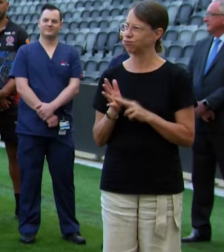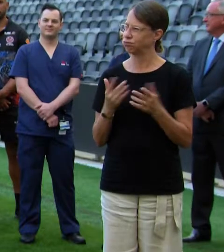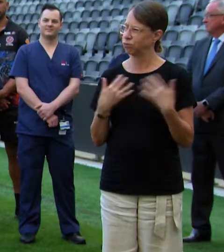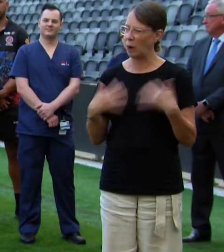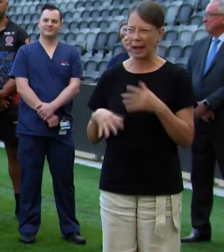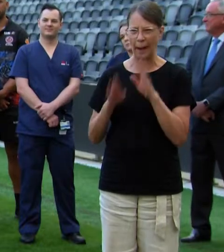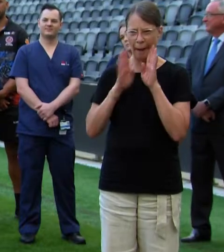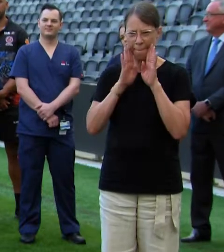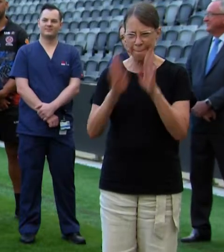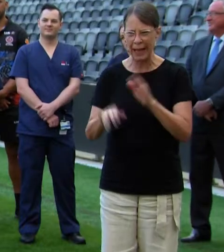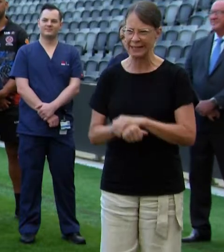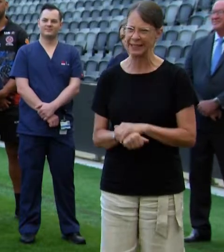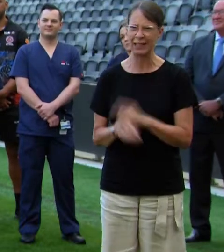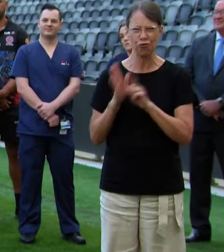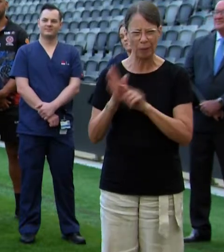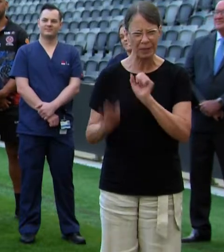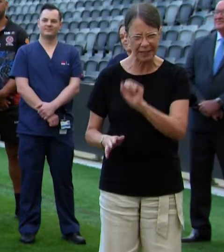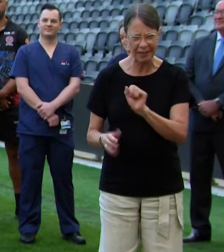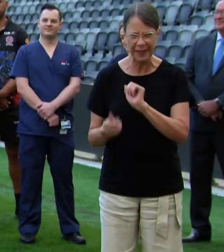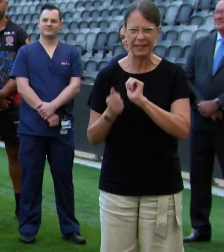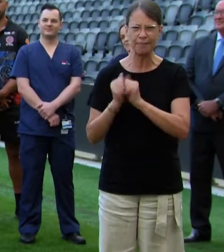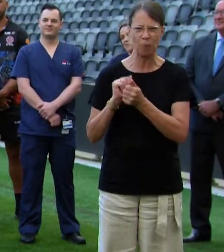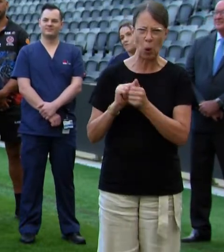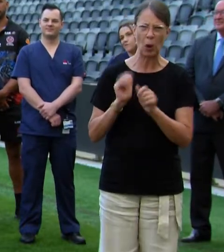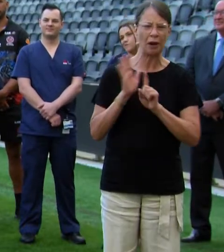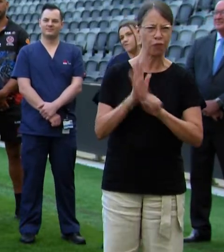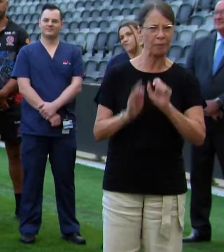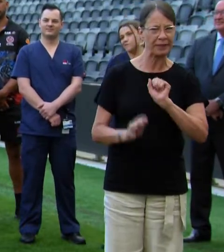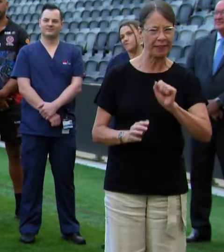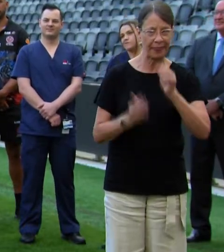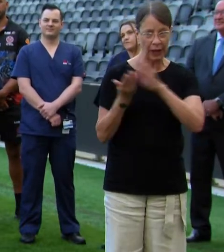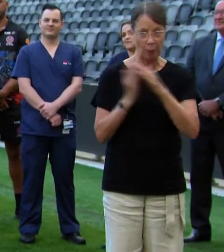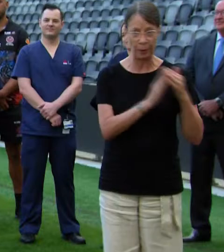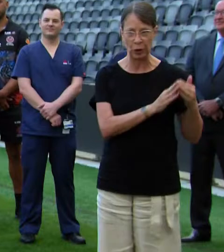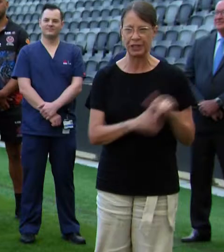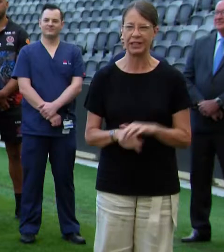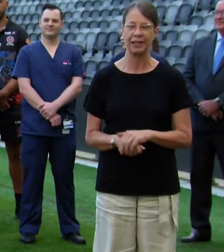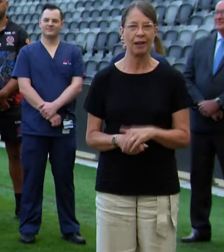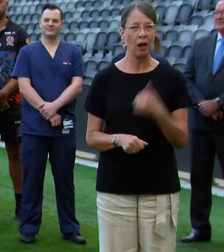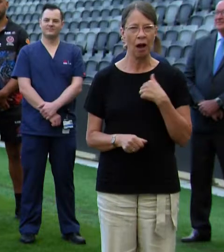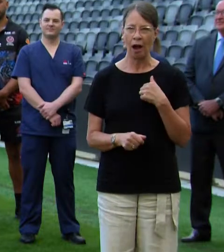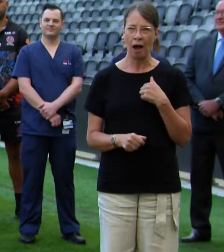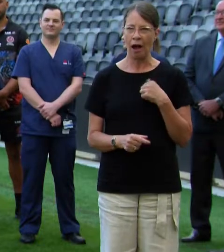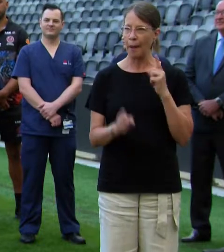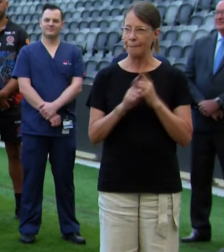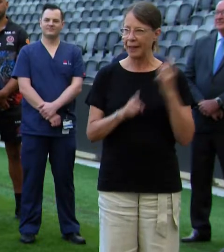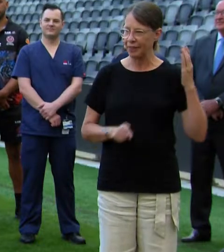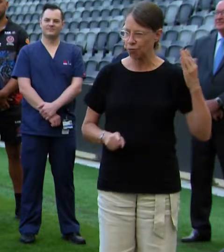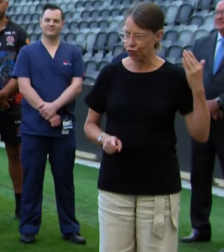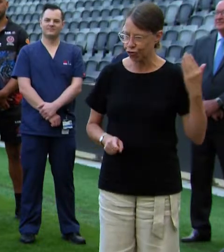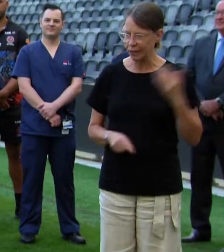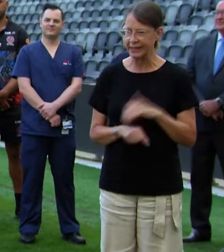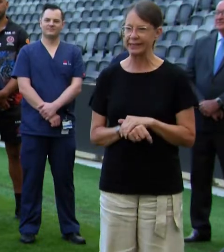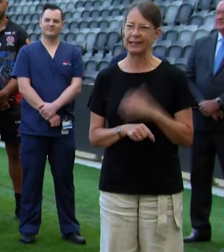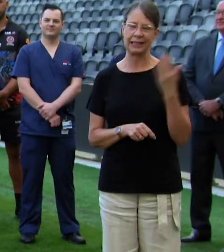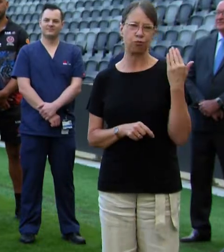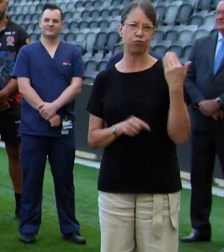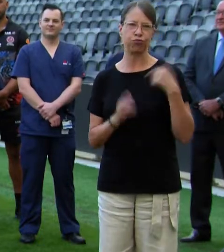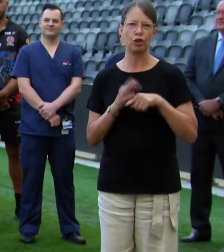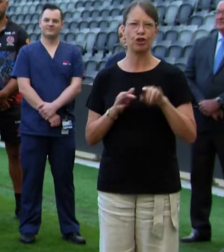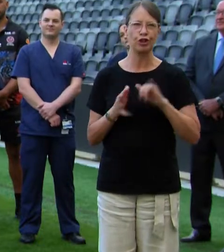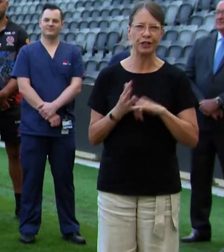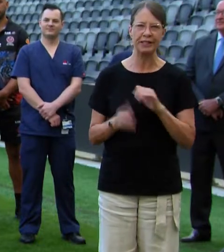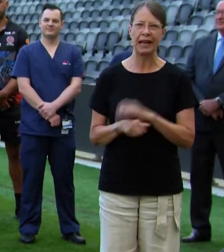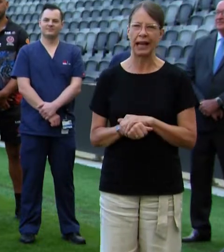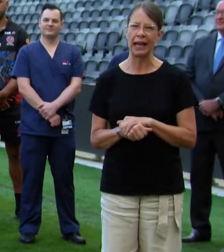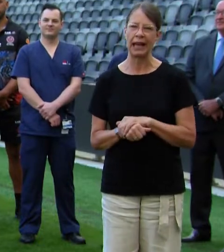the privilege of meeting a number of them at the wonderful welcome event that we had for the All-Stars game this Saturday, which was held on Tuesday, including a